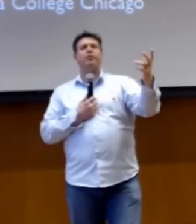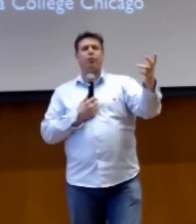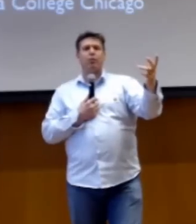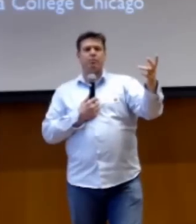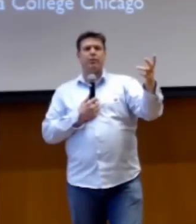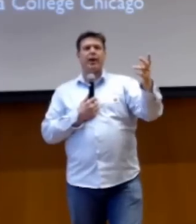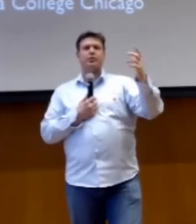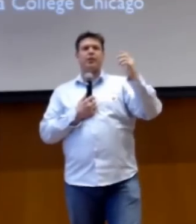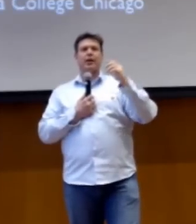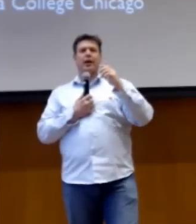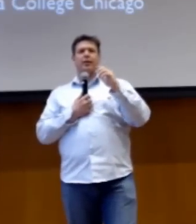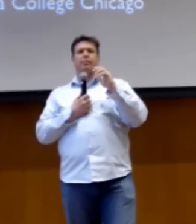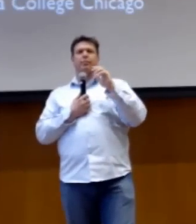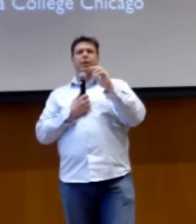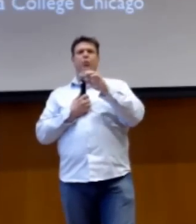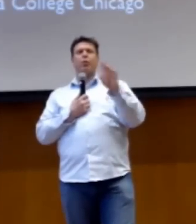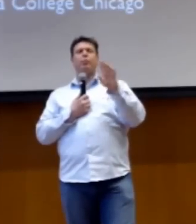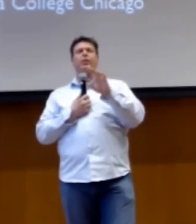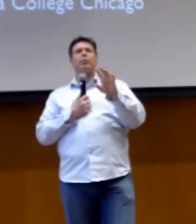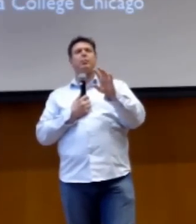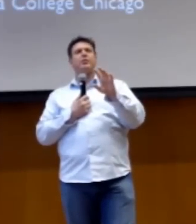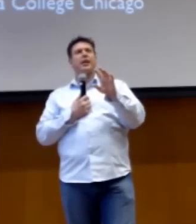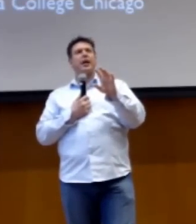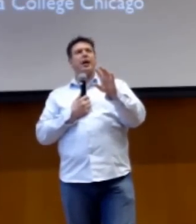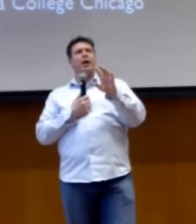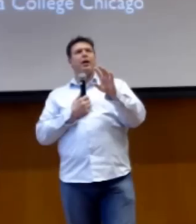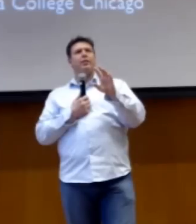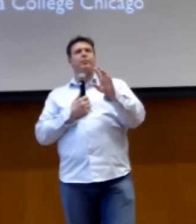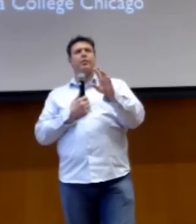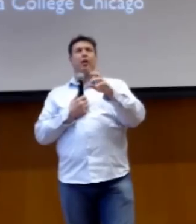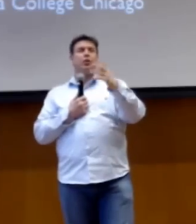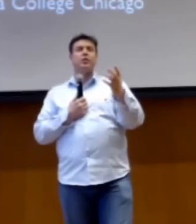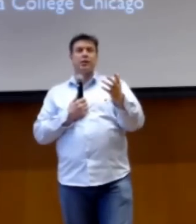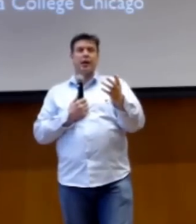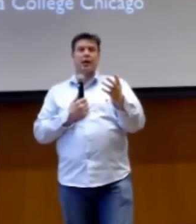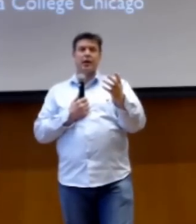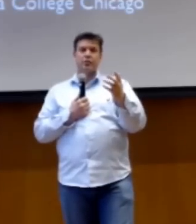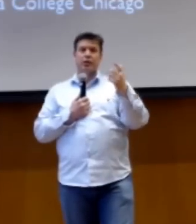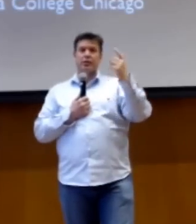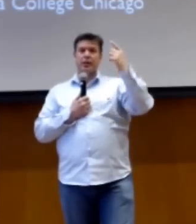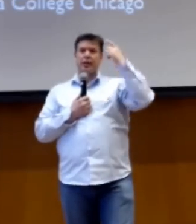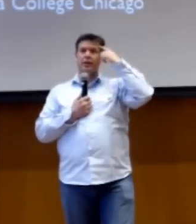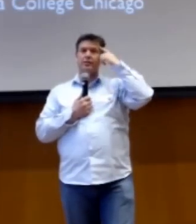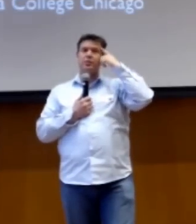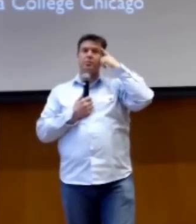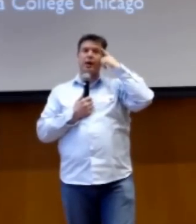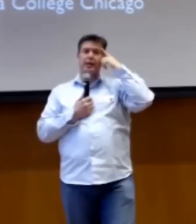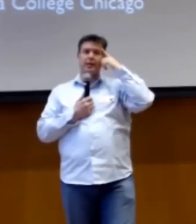form. They actually, they represent originally a construct in someone's mind,